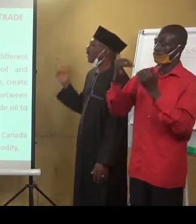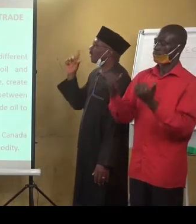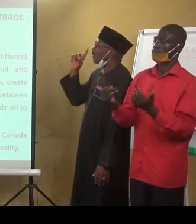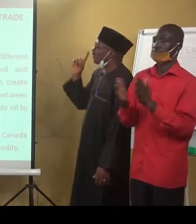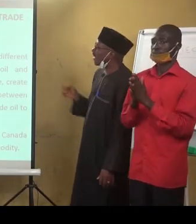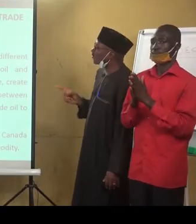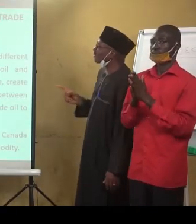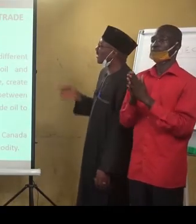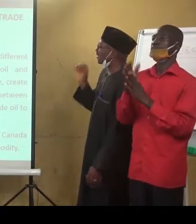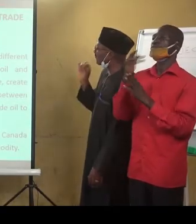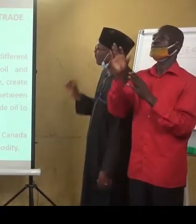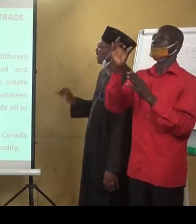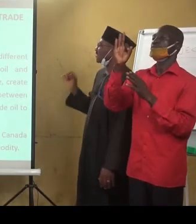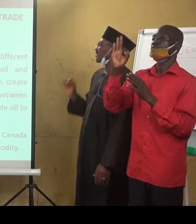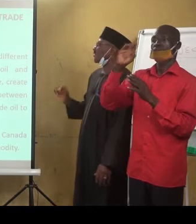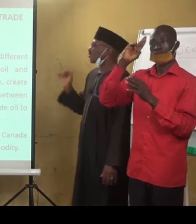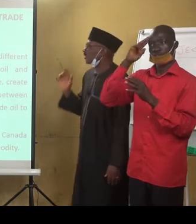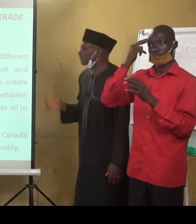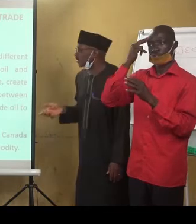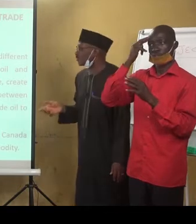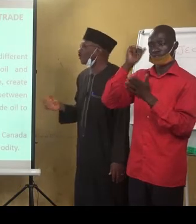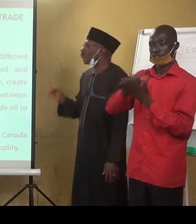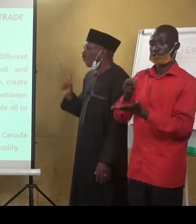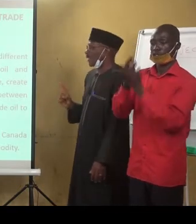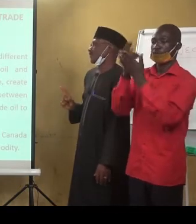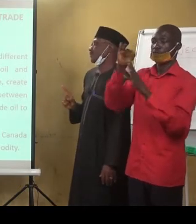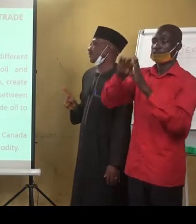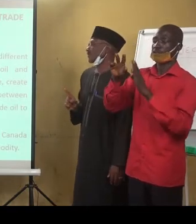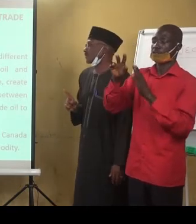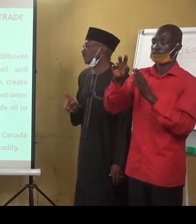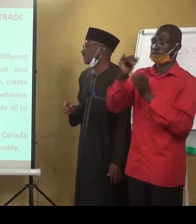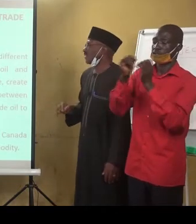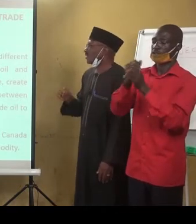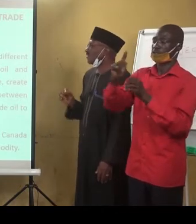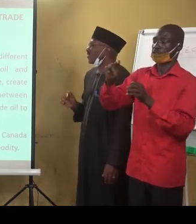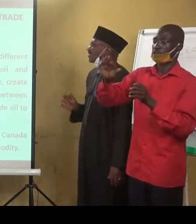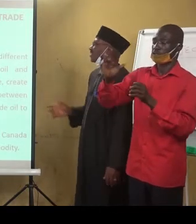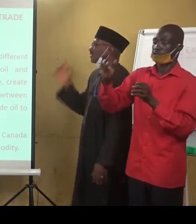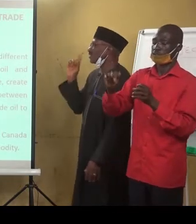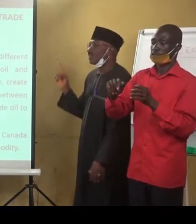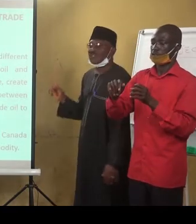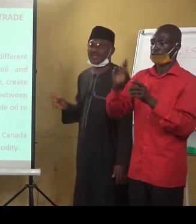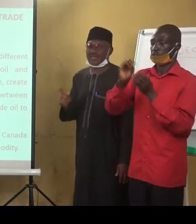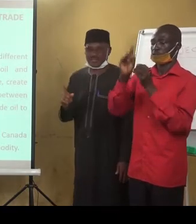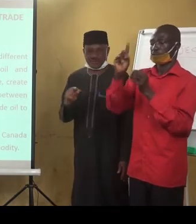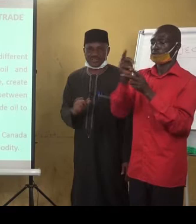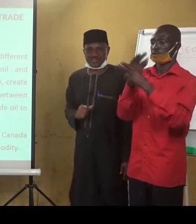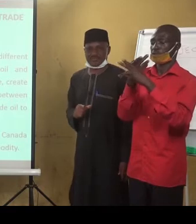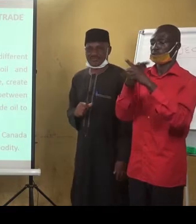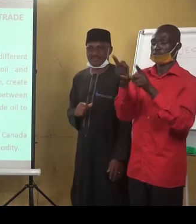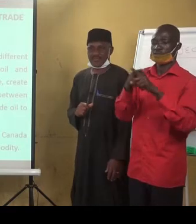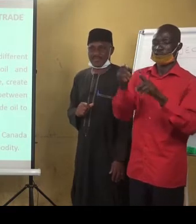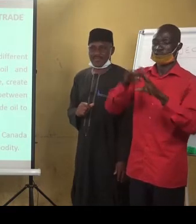Now, factors that influence international trade. 1, differences in natural